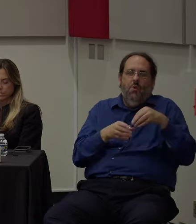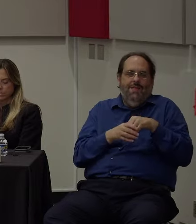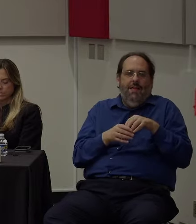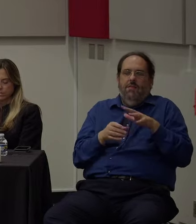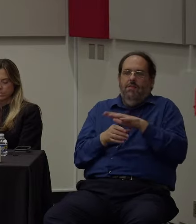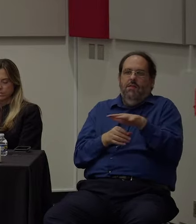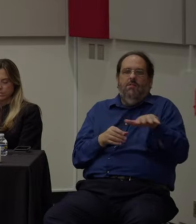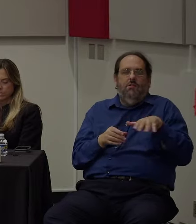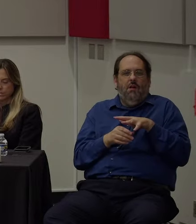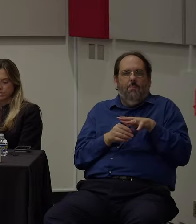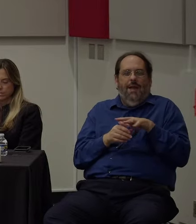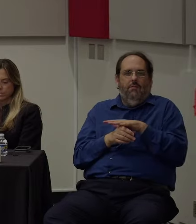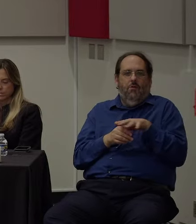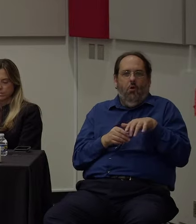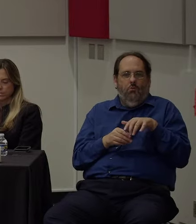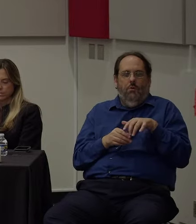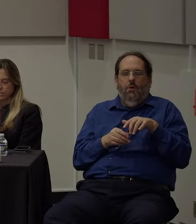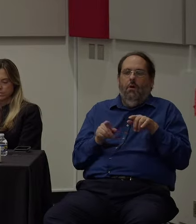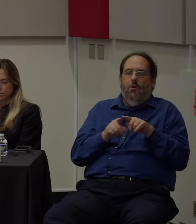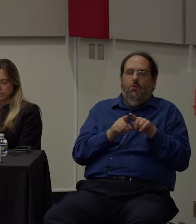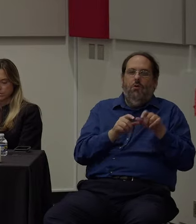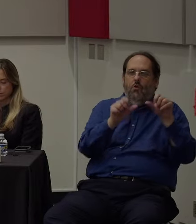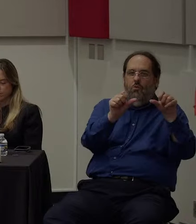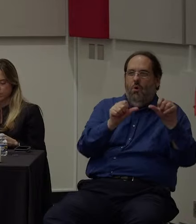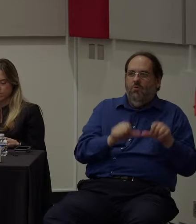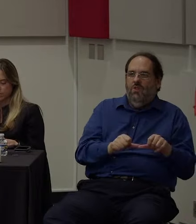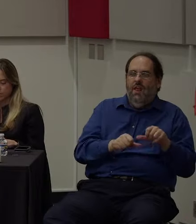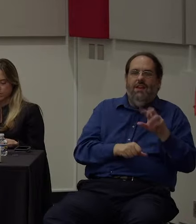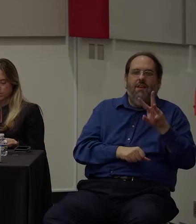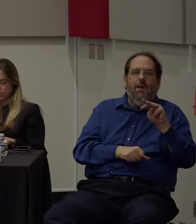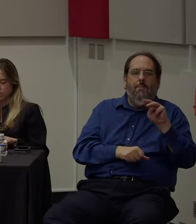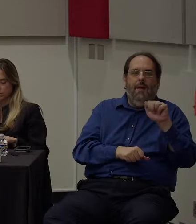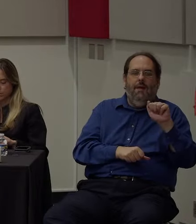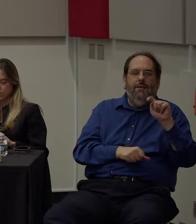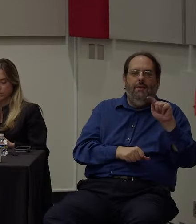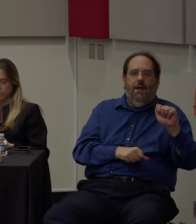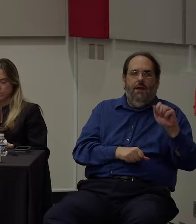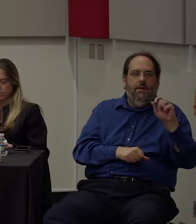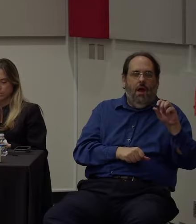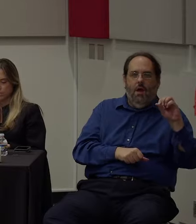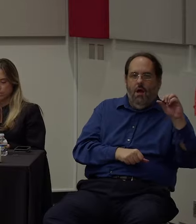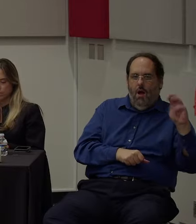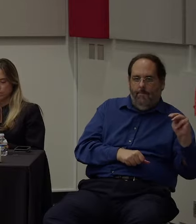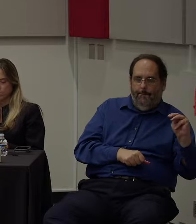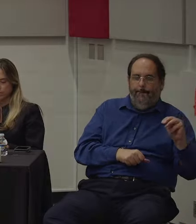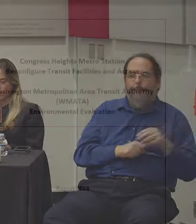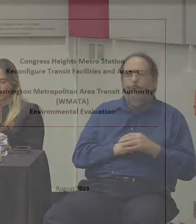within the compact zone, as well as posted at WMATA.com.